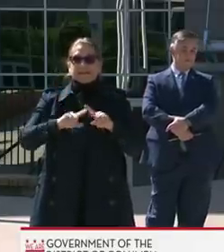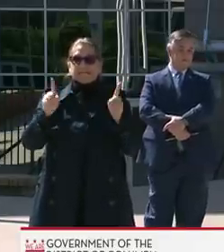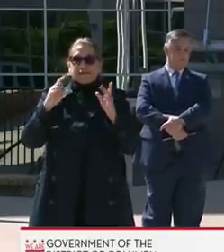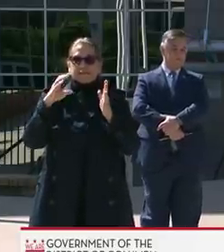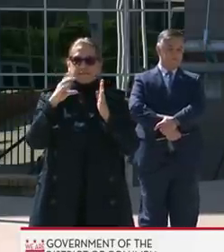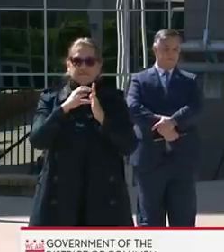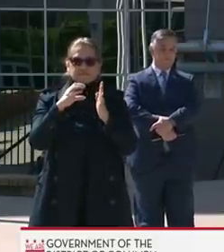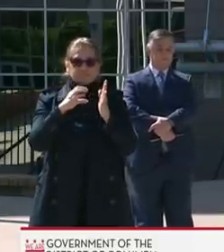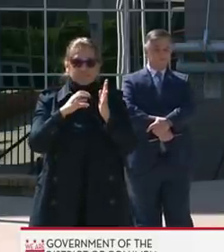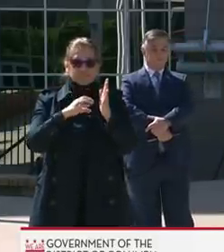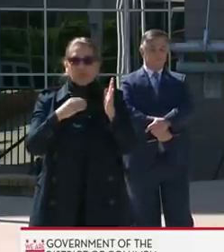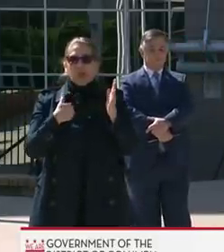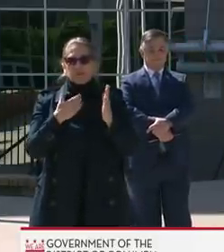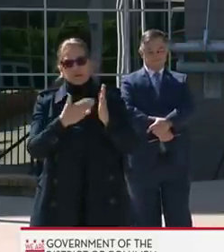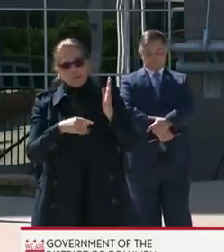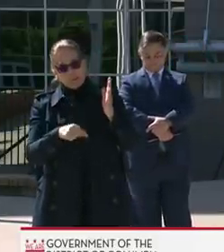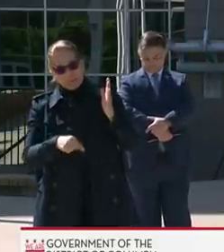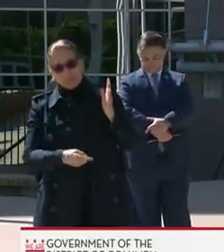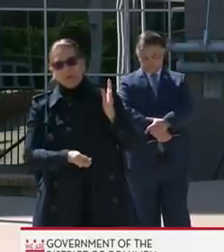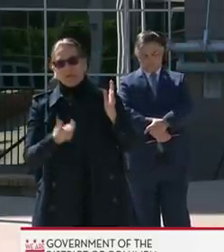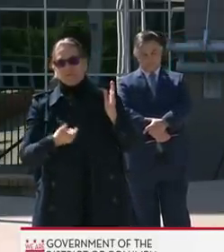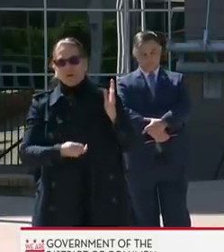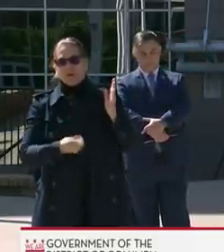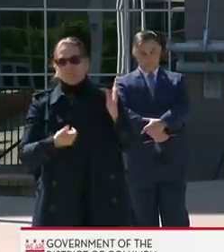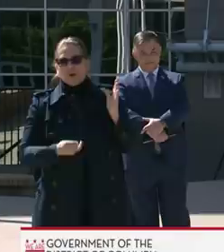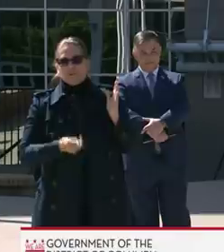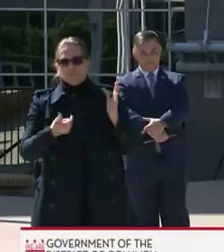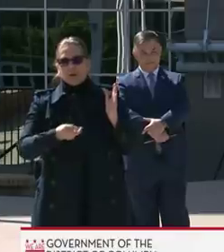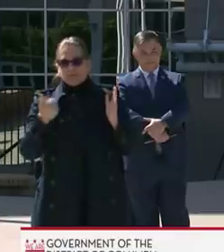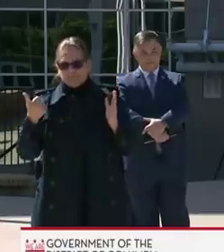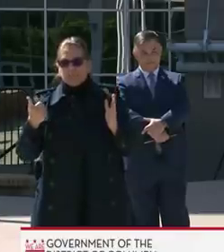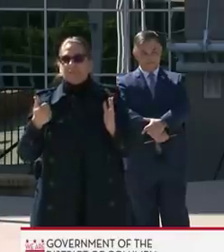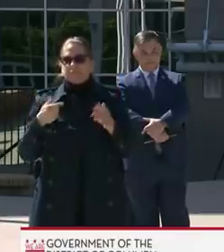after as a result of the conference call.